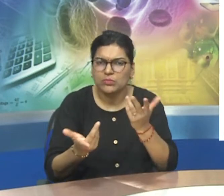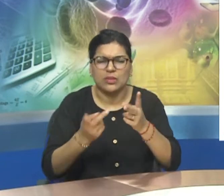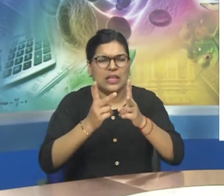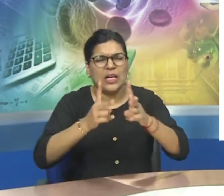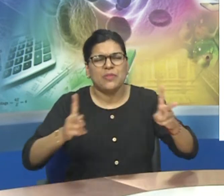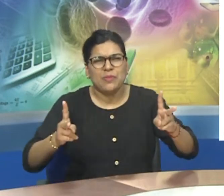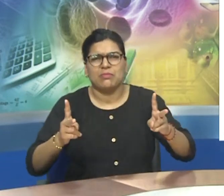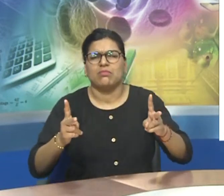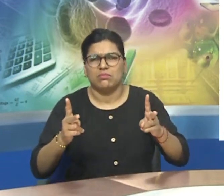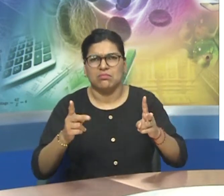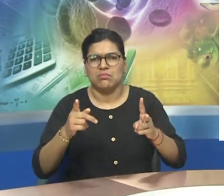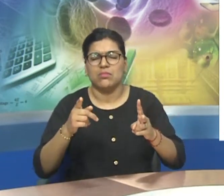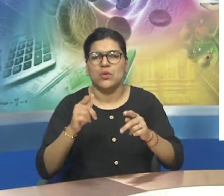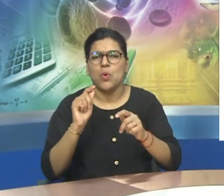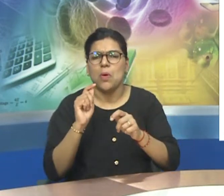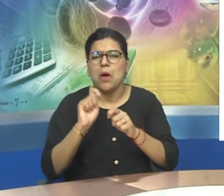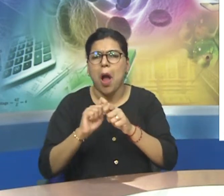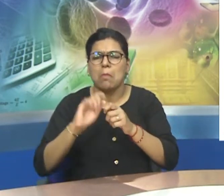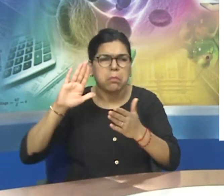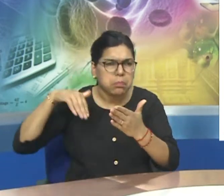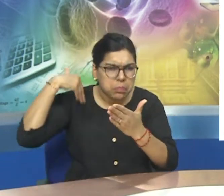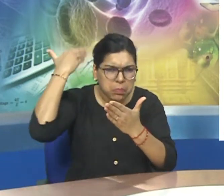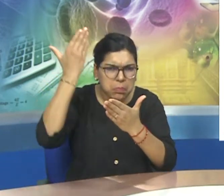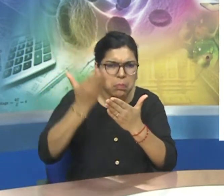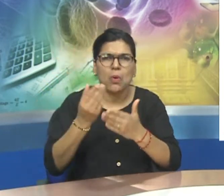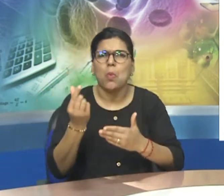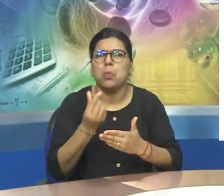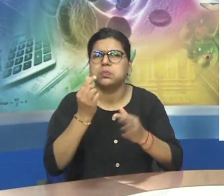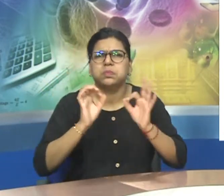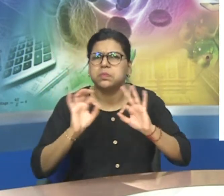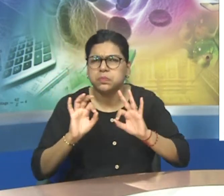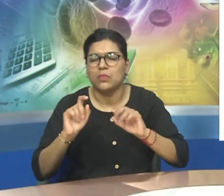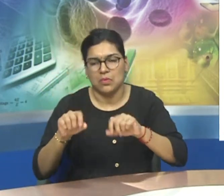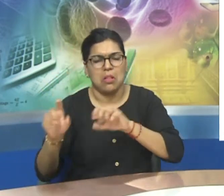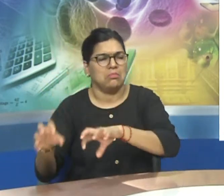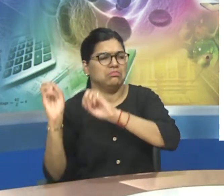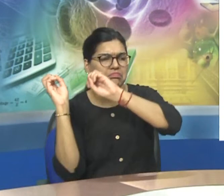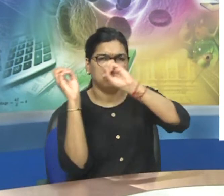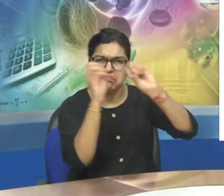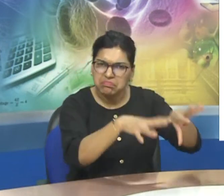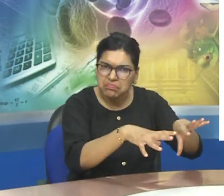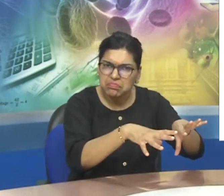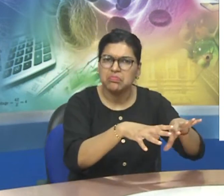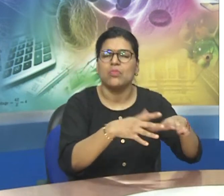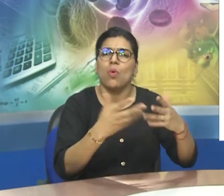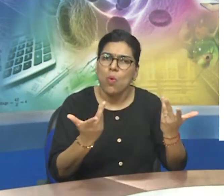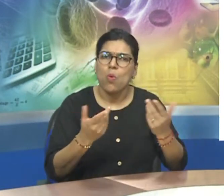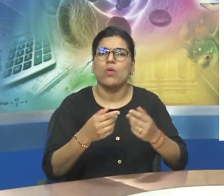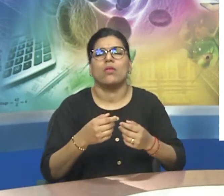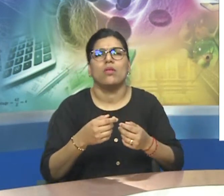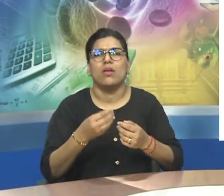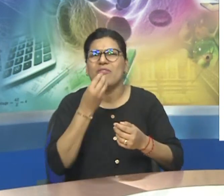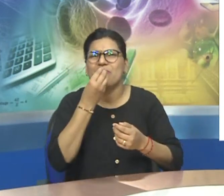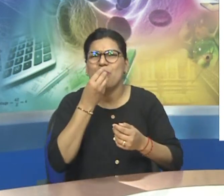This waste can be any solid material which is not in use, so we call it